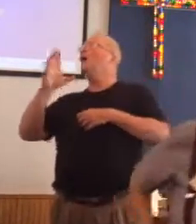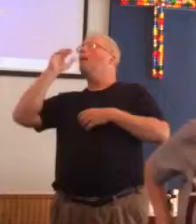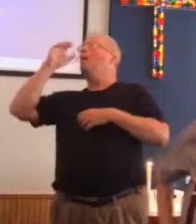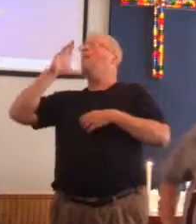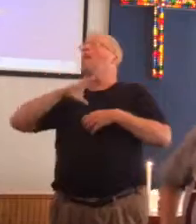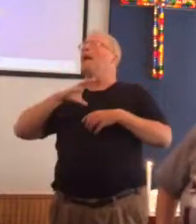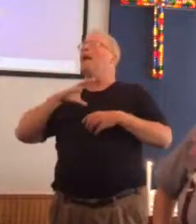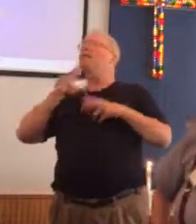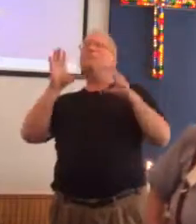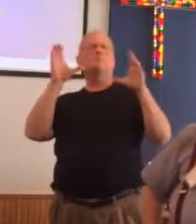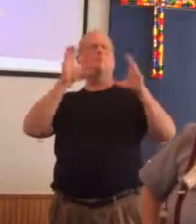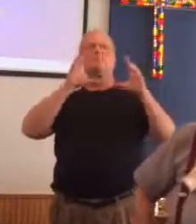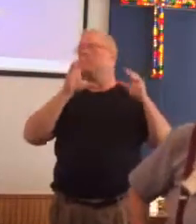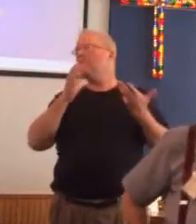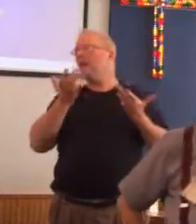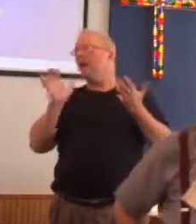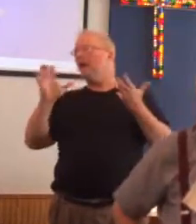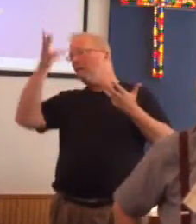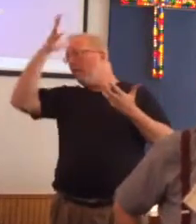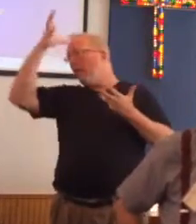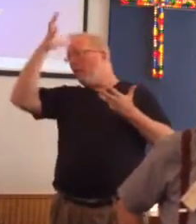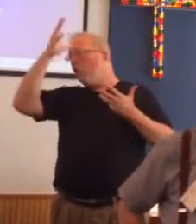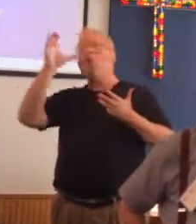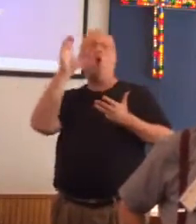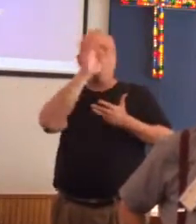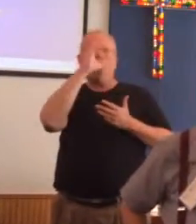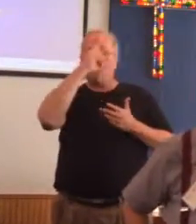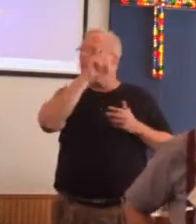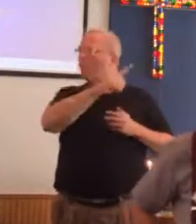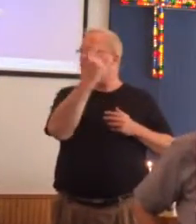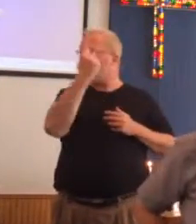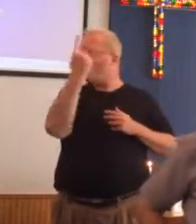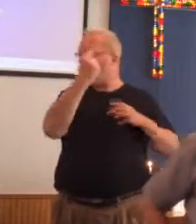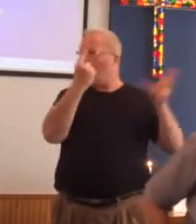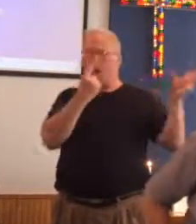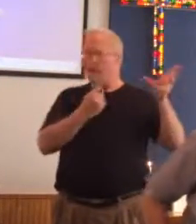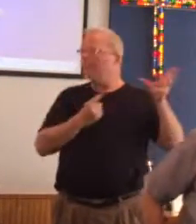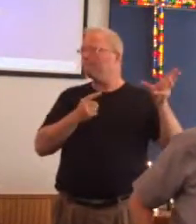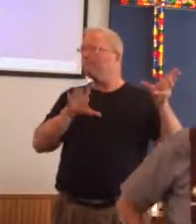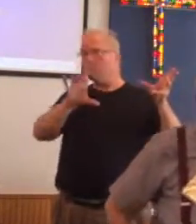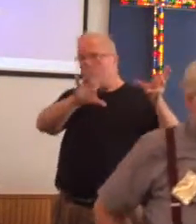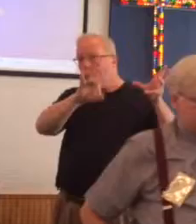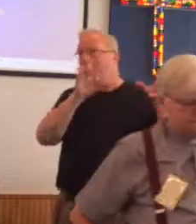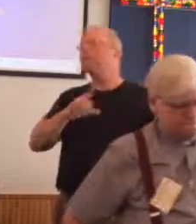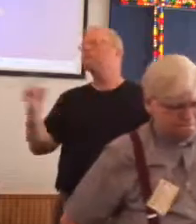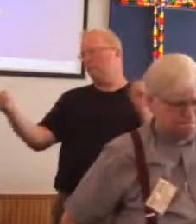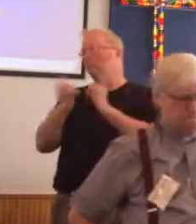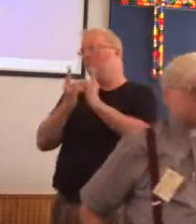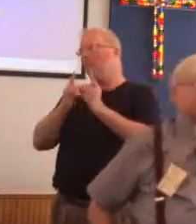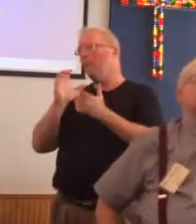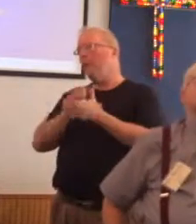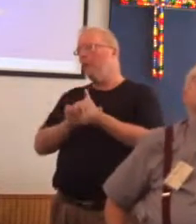So, after the harvest festival, when Boaz was